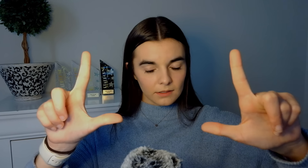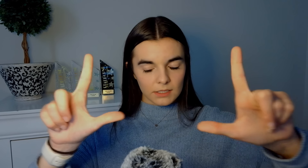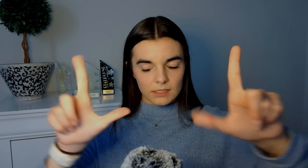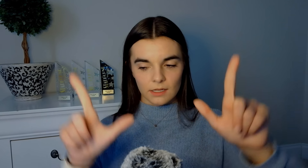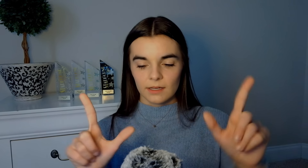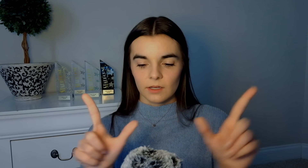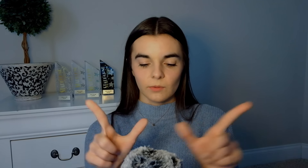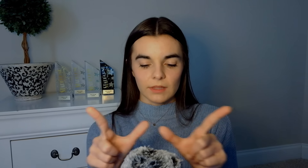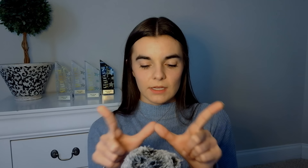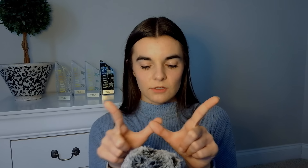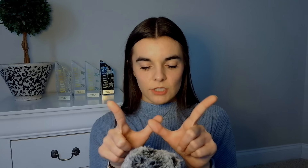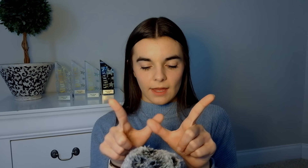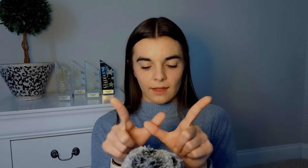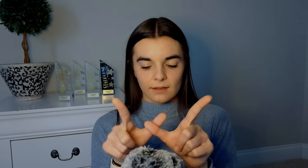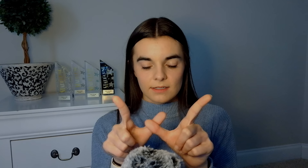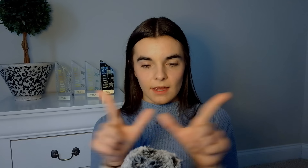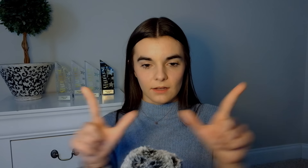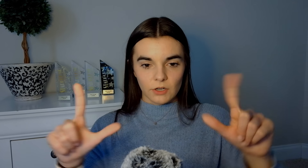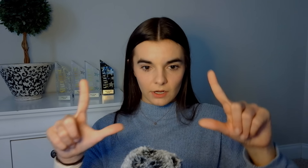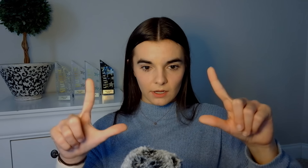L's with each hand, and you're gonna kind